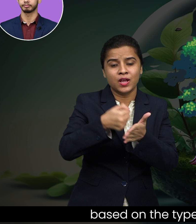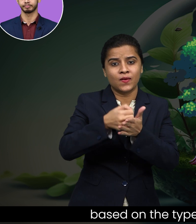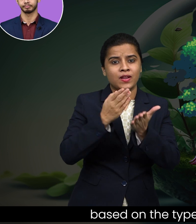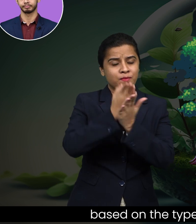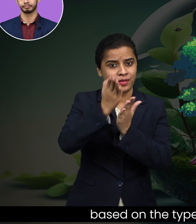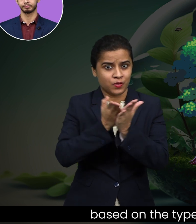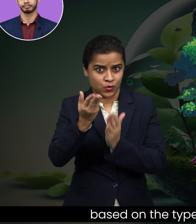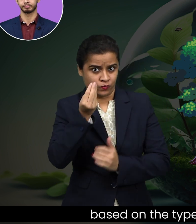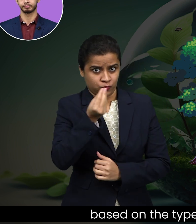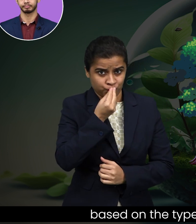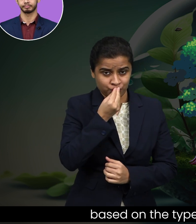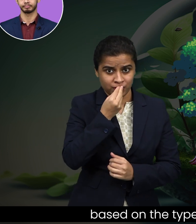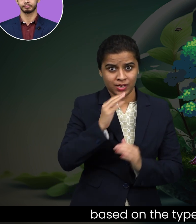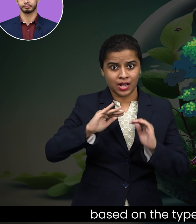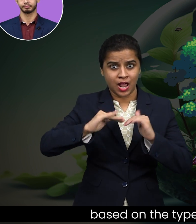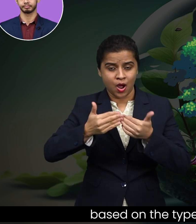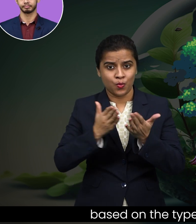life.